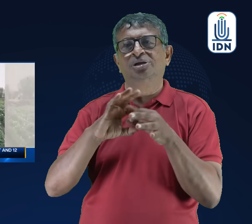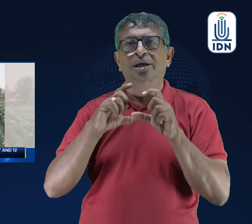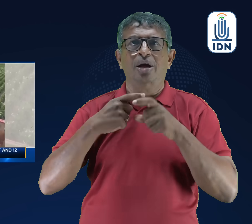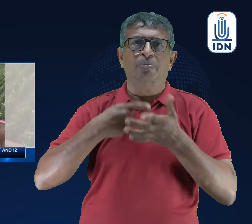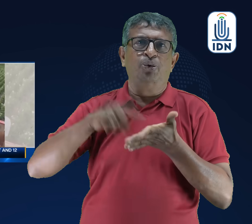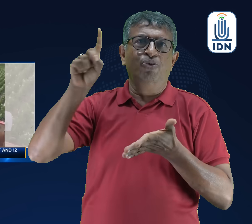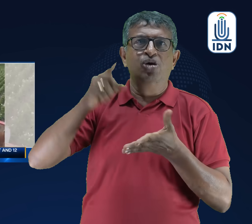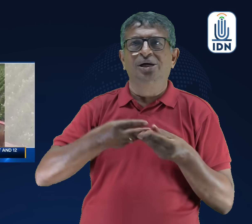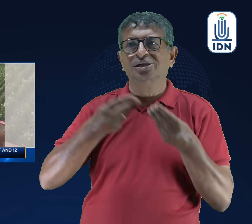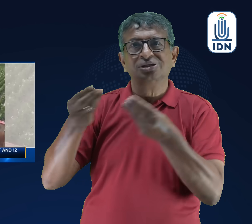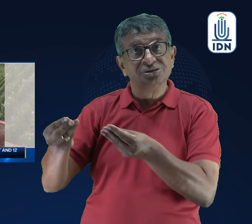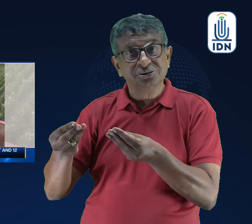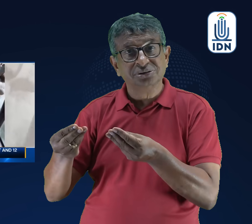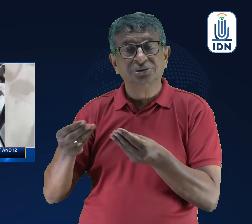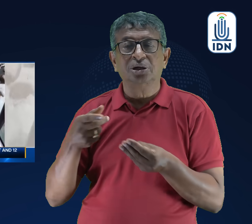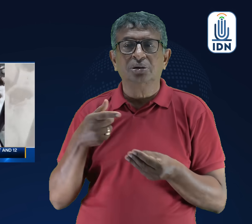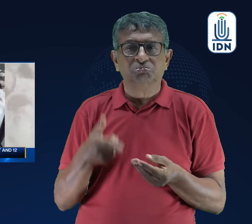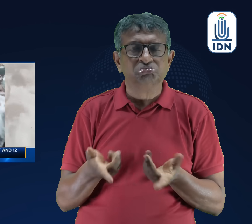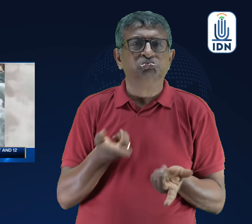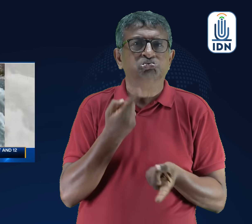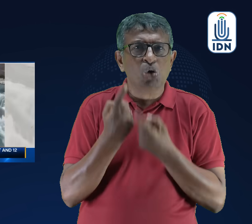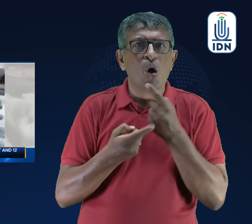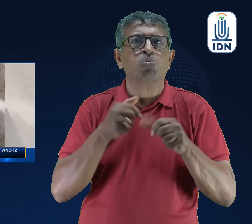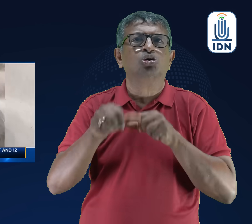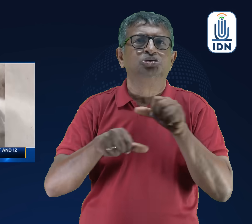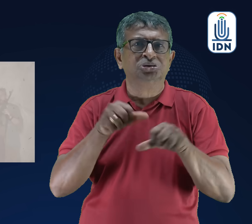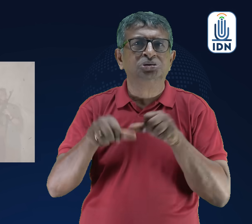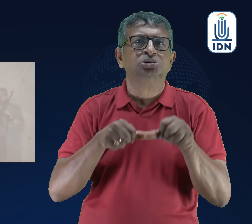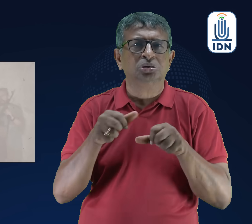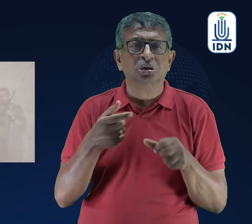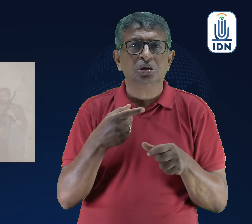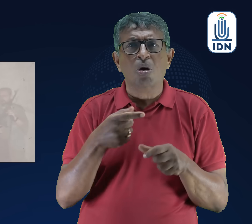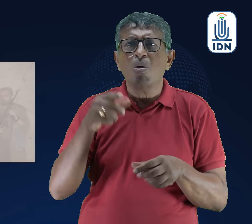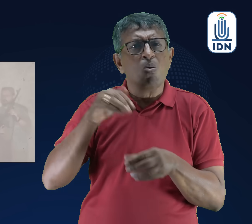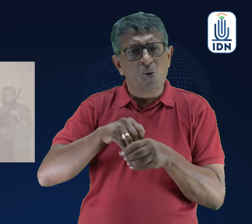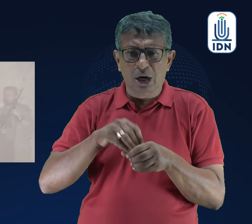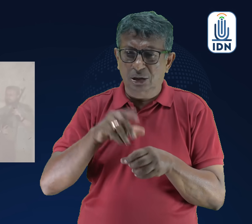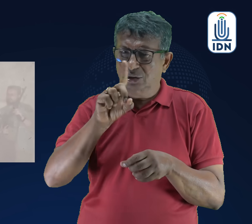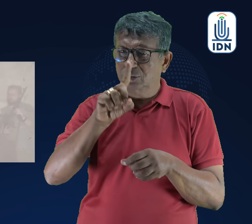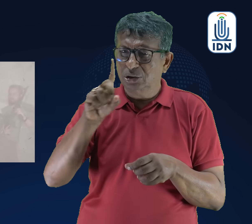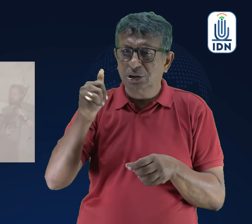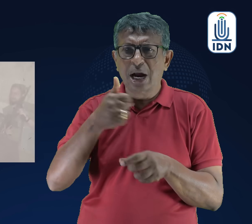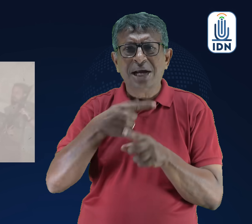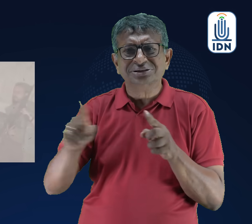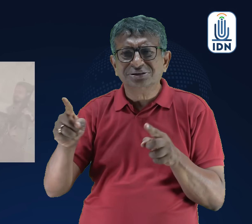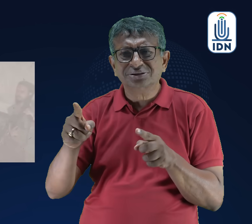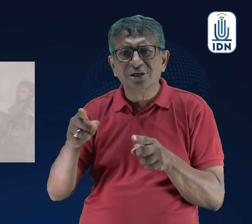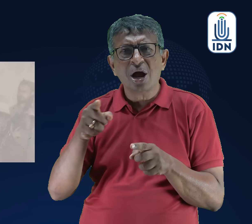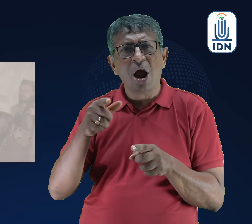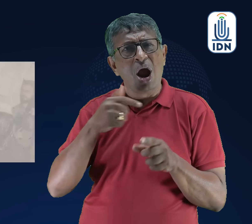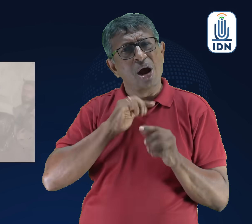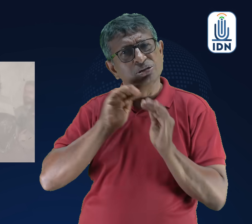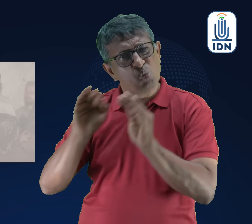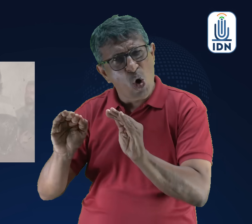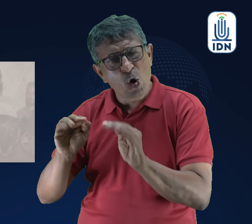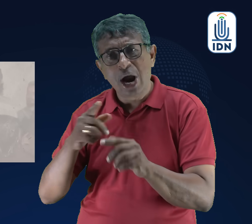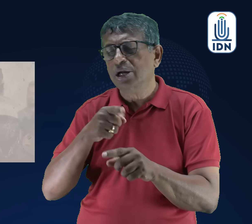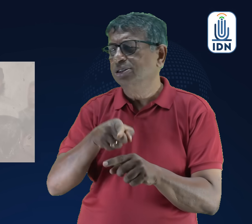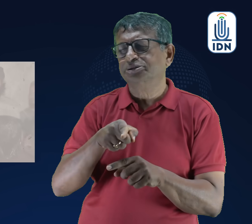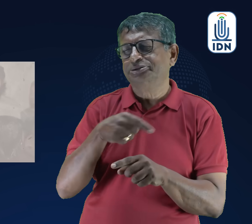a new video to promote Afghan tourism. You have to see this. Assalamu alaikum wa rahmatullahi wa barakatuh. We have one message for America.